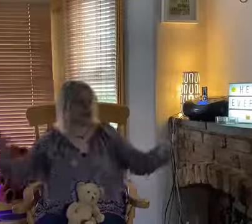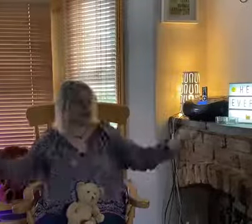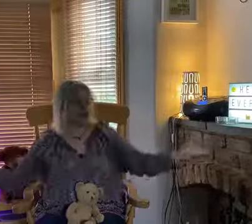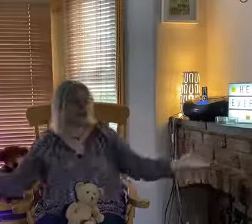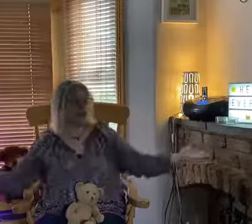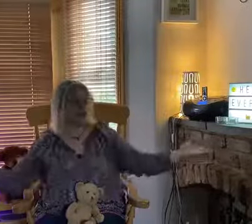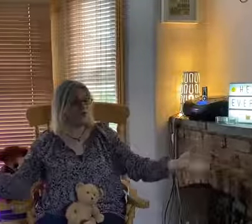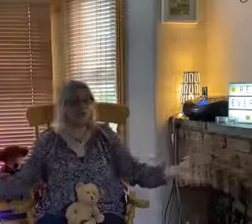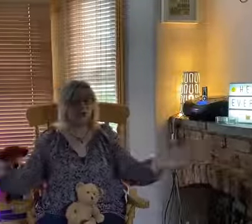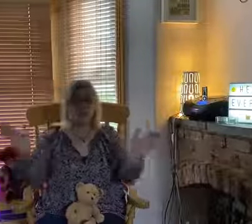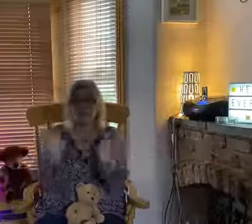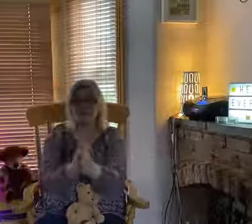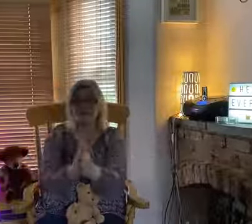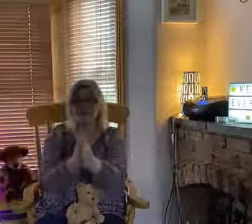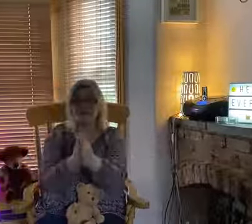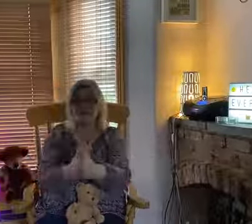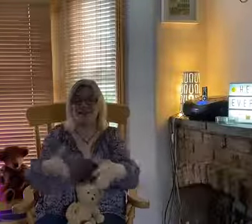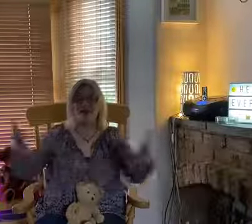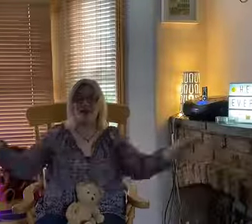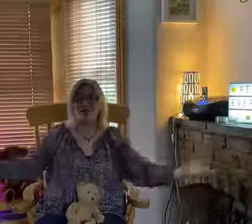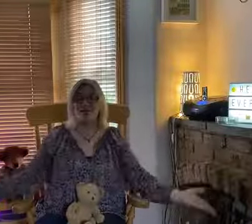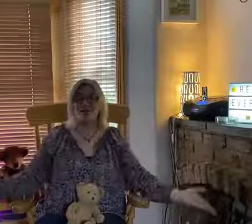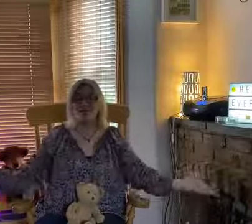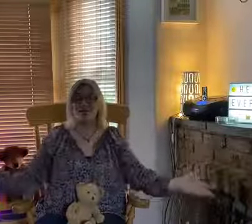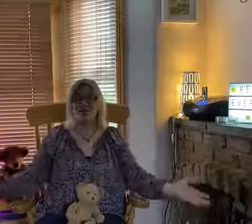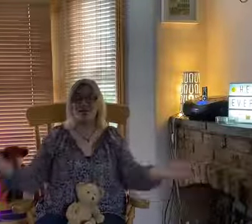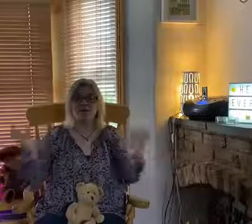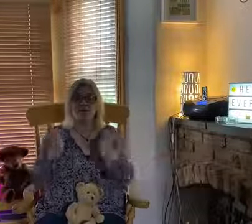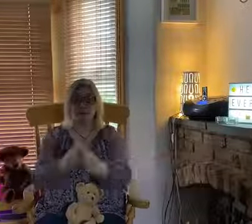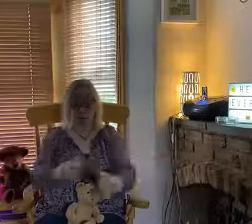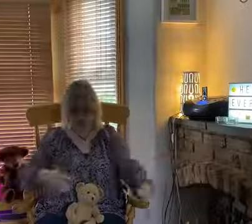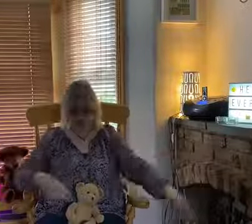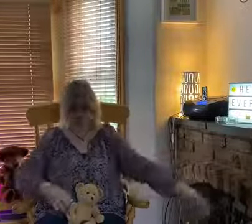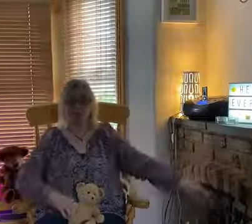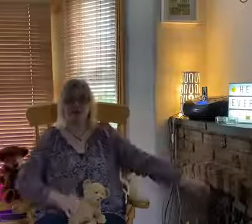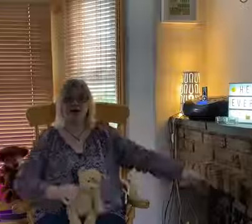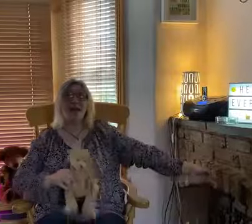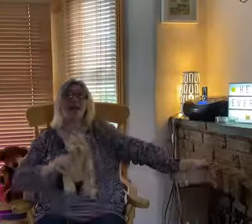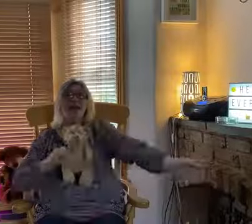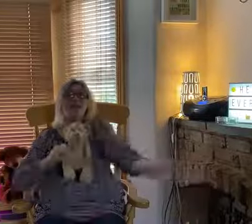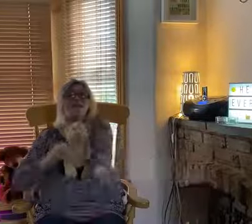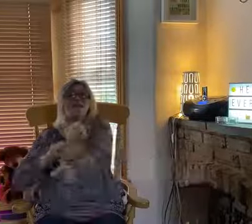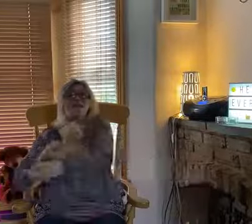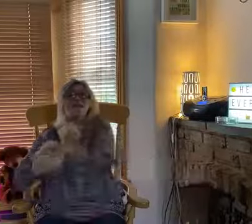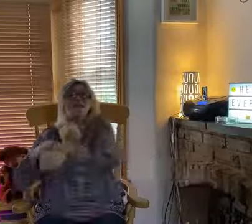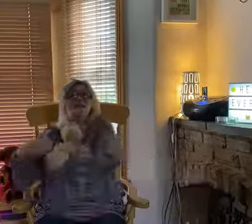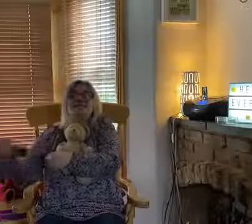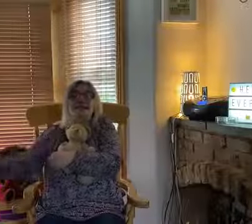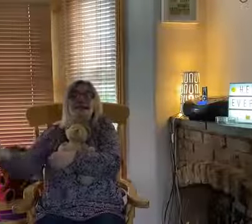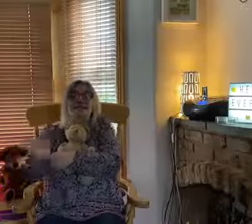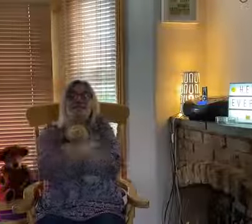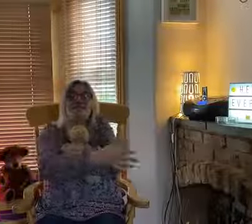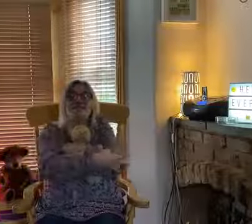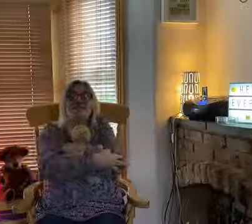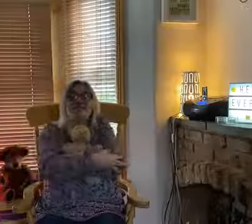Open, shut them. Open, shut them. Give yourself a